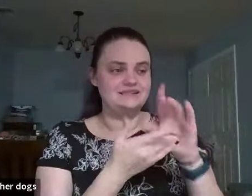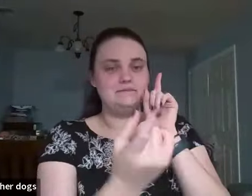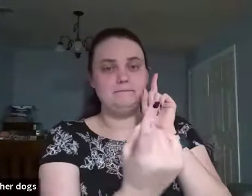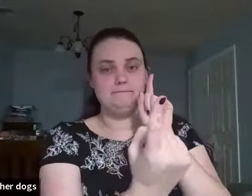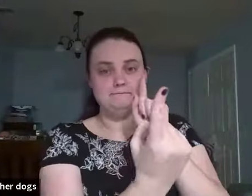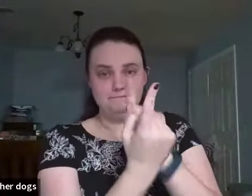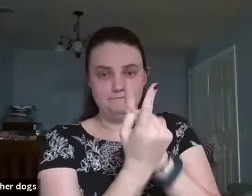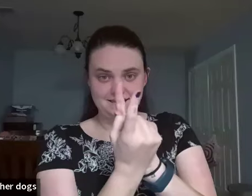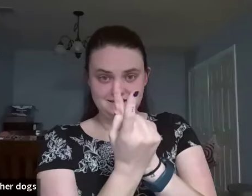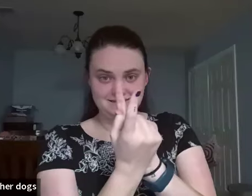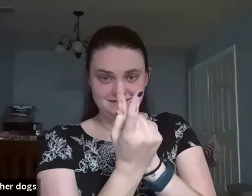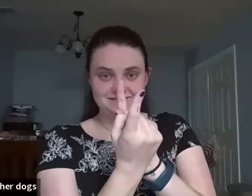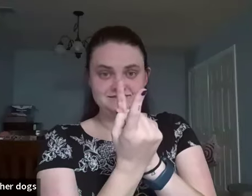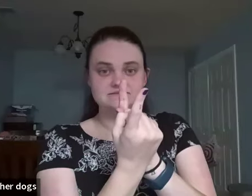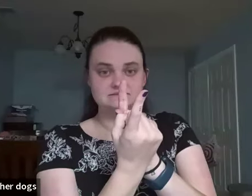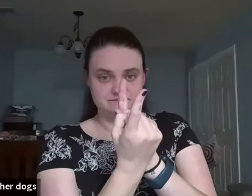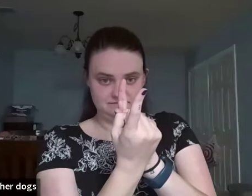Nice, meet.